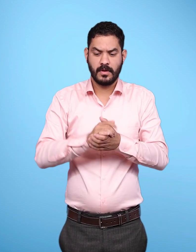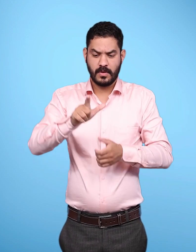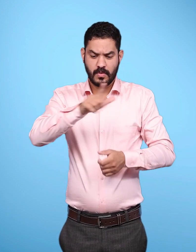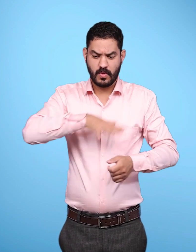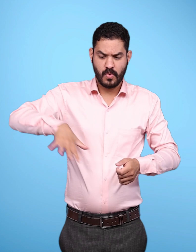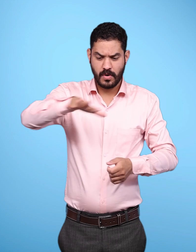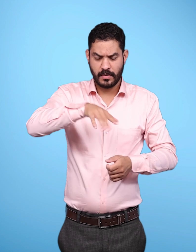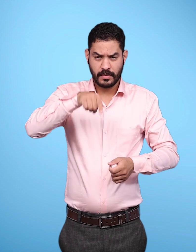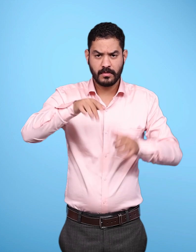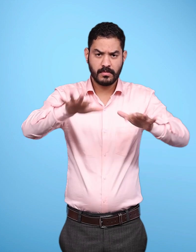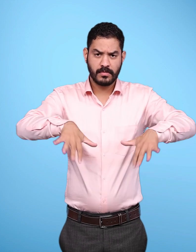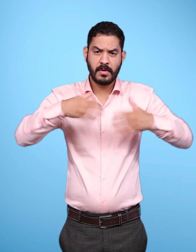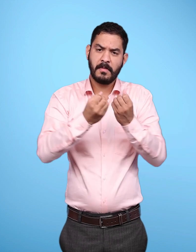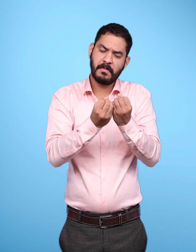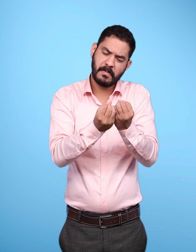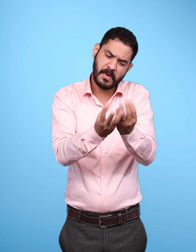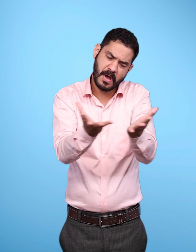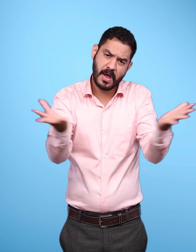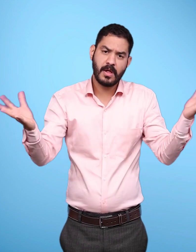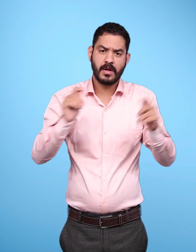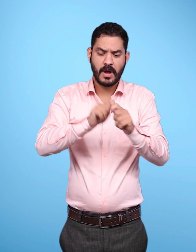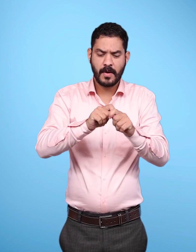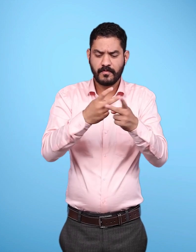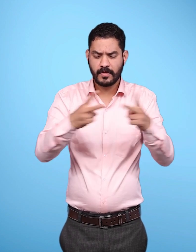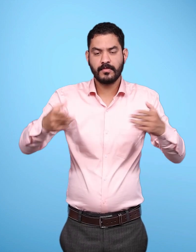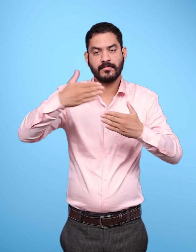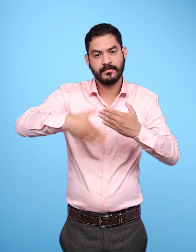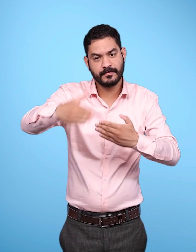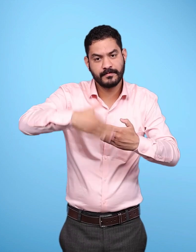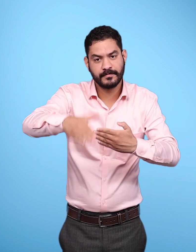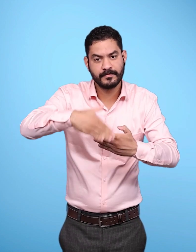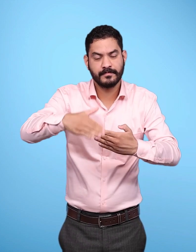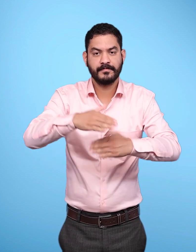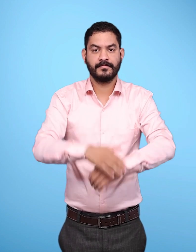Many of these local assemblies continued to function for centuries.